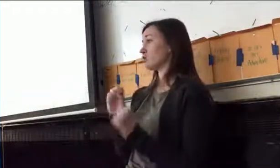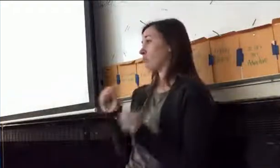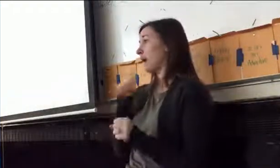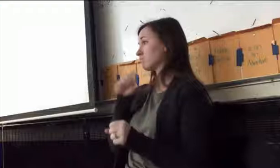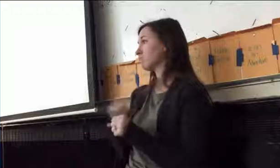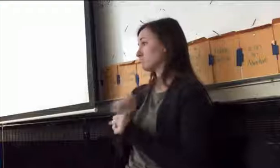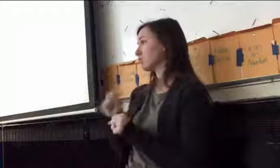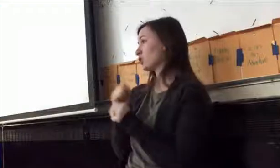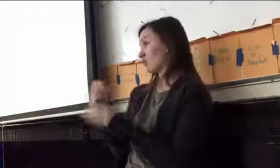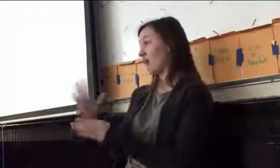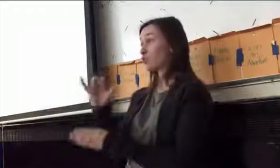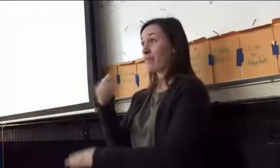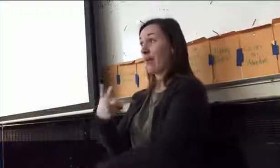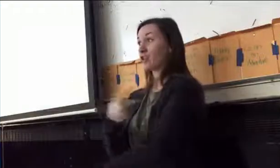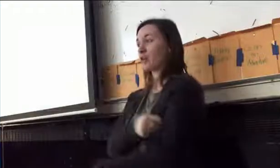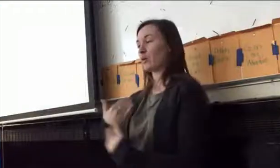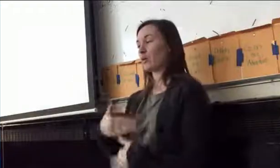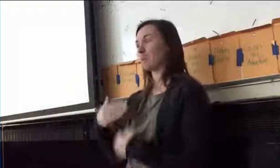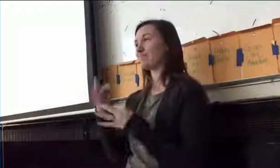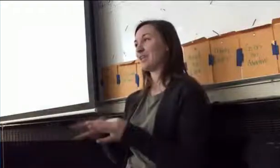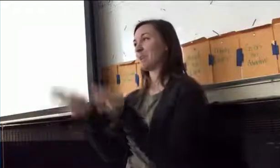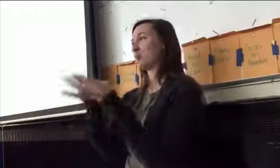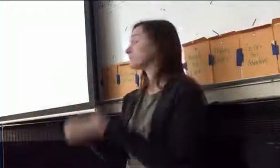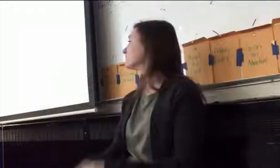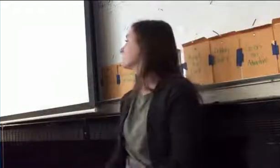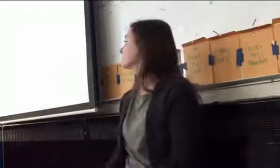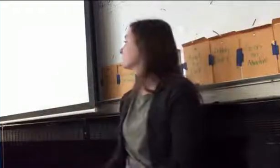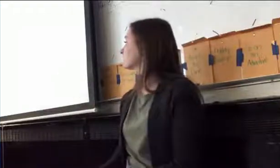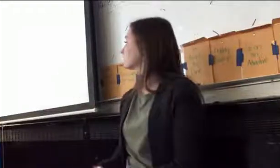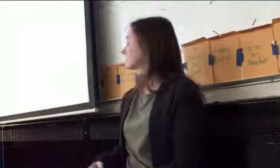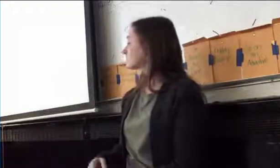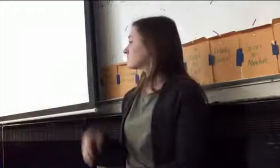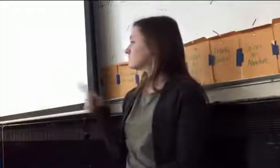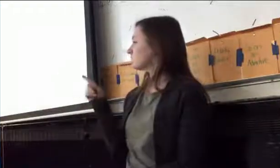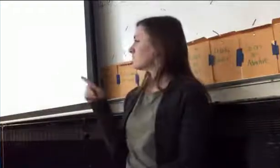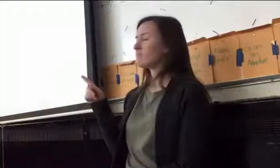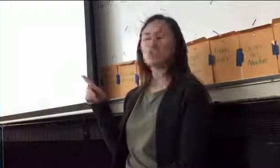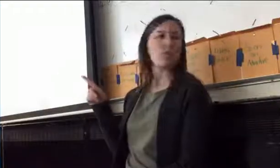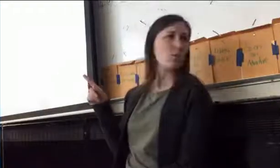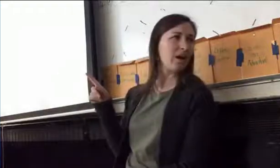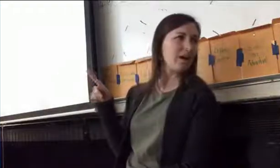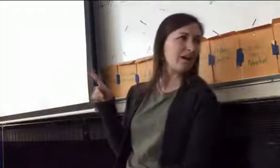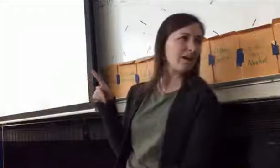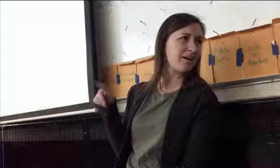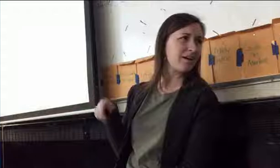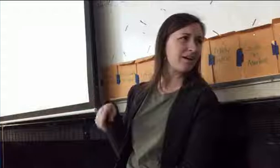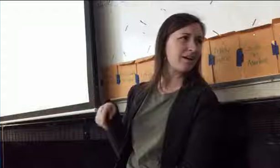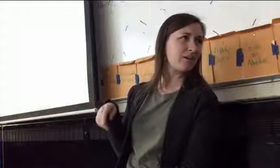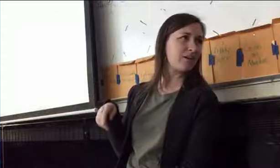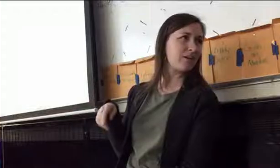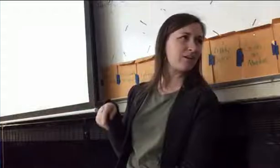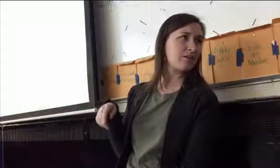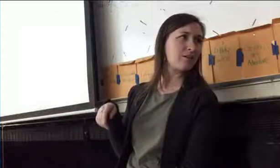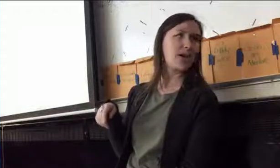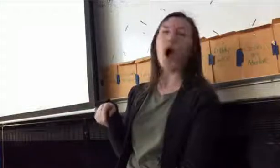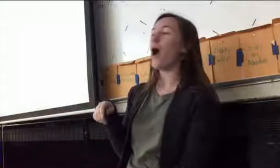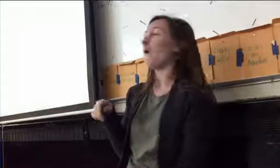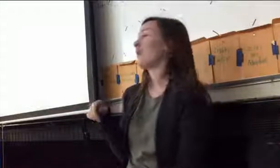the rest of Iron Man isn't like factual? Well, the rest of Iron Man may or may not be factual. Okay. All right. Other issues